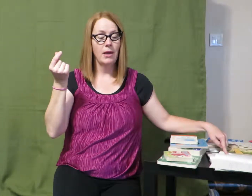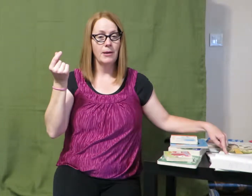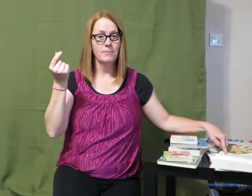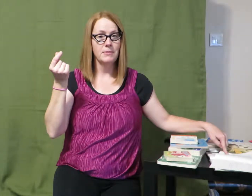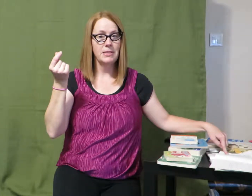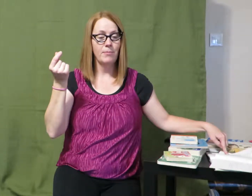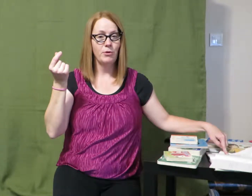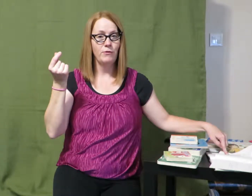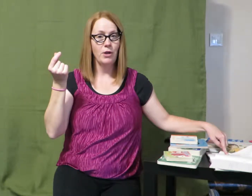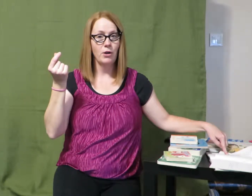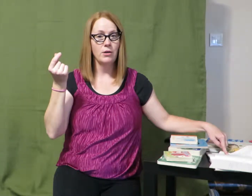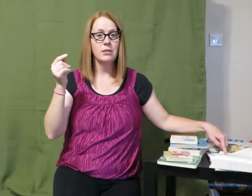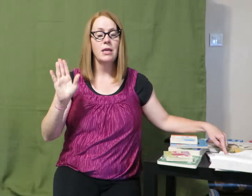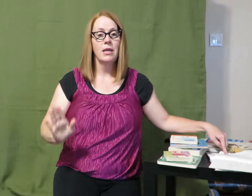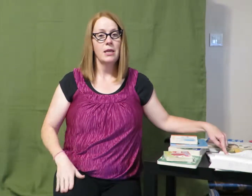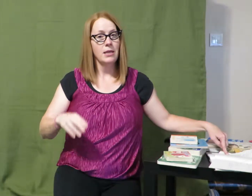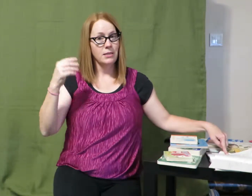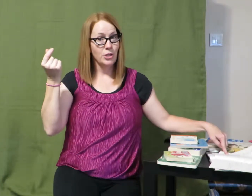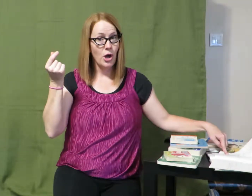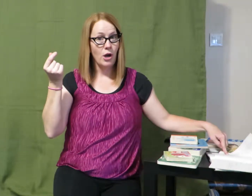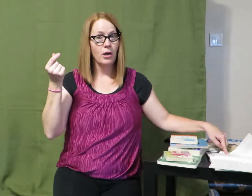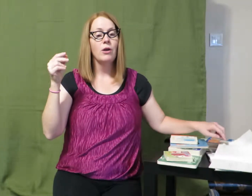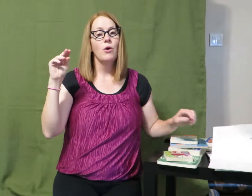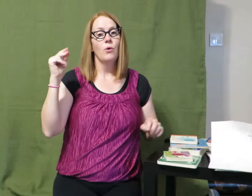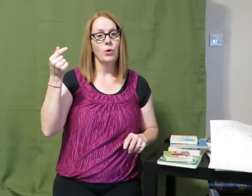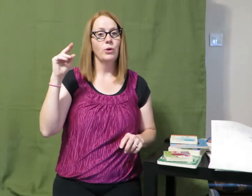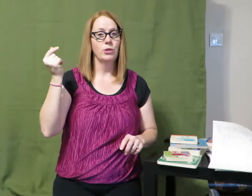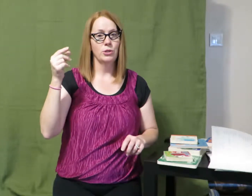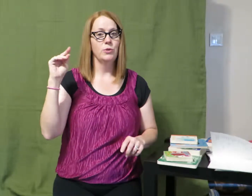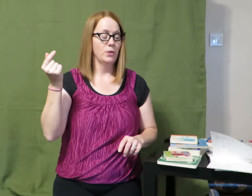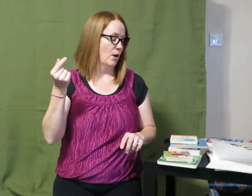and snap your fingers is dog, or you can just do dog.